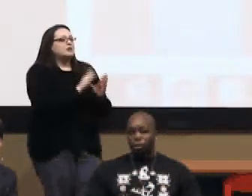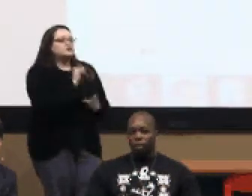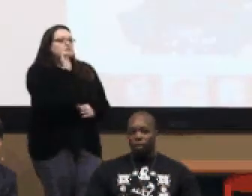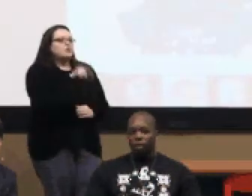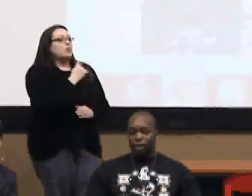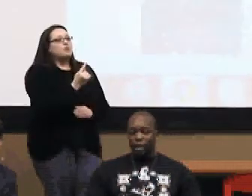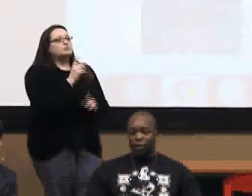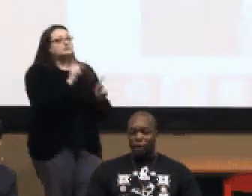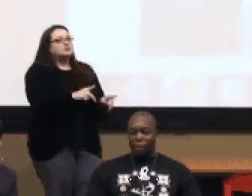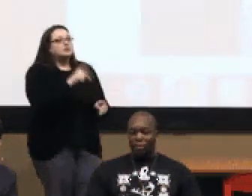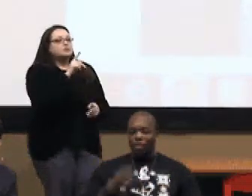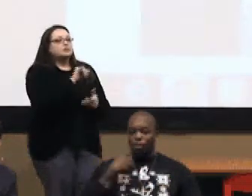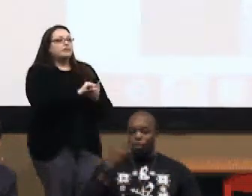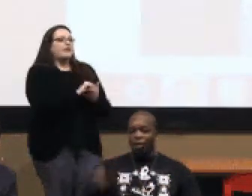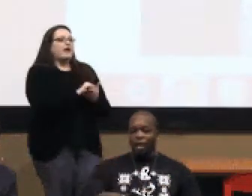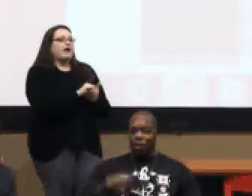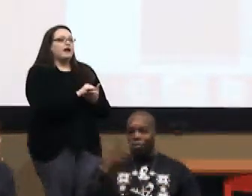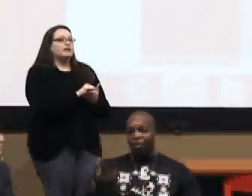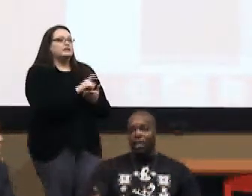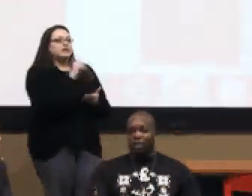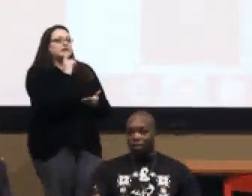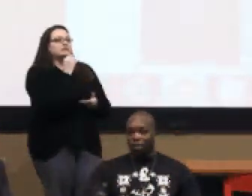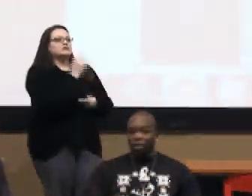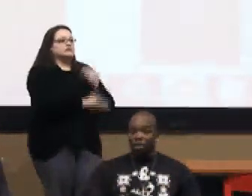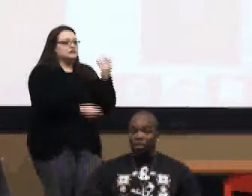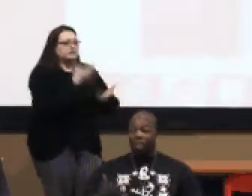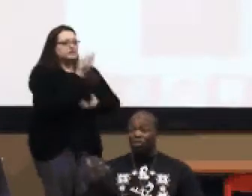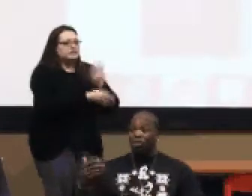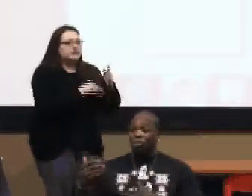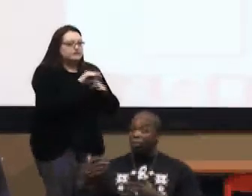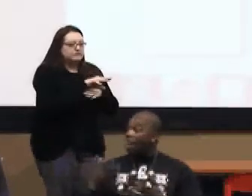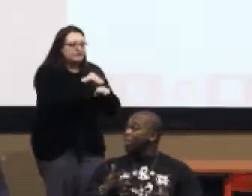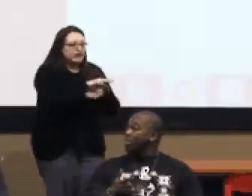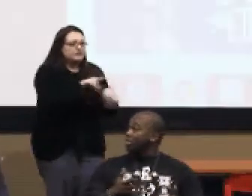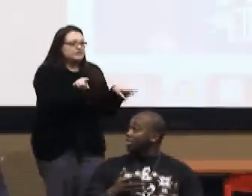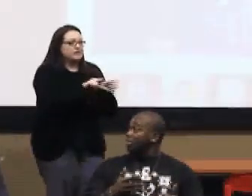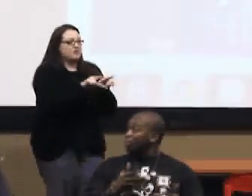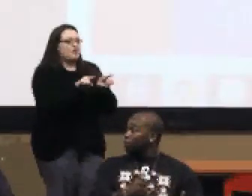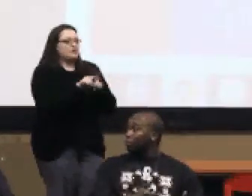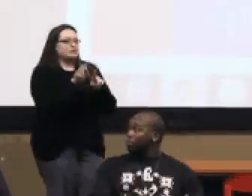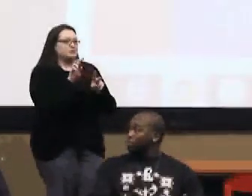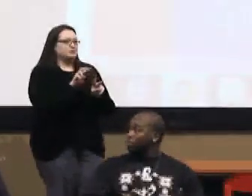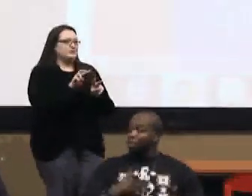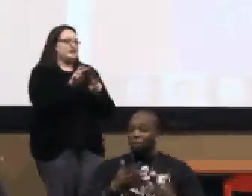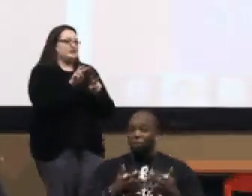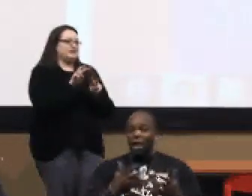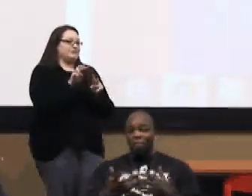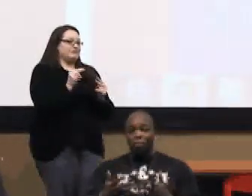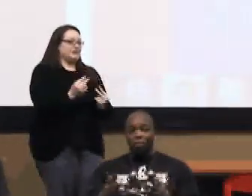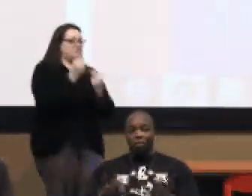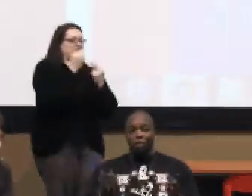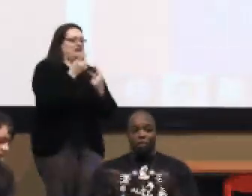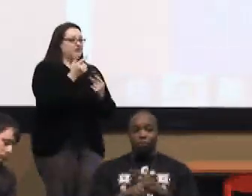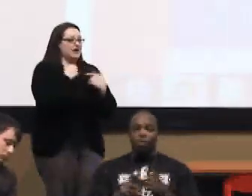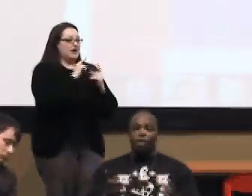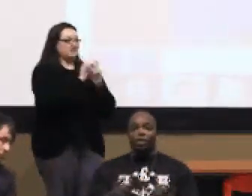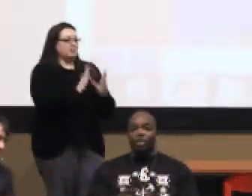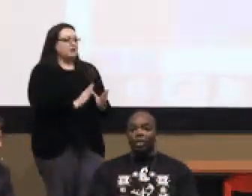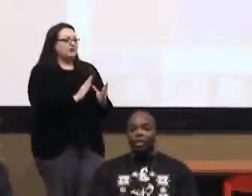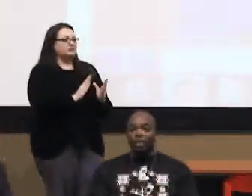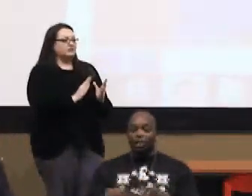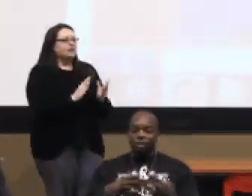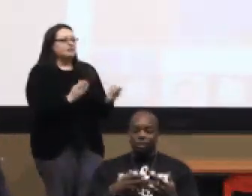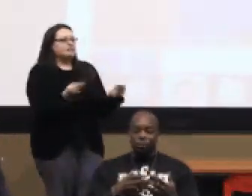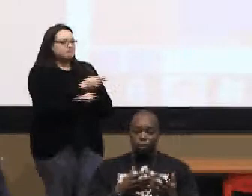just a person that is doling out advice. They also admire you. Having a mentor is a two-way